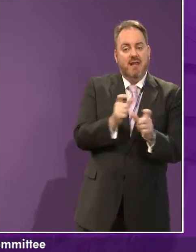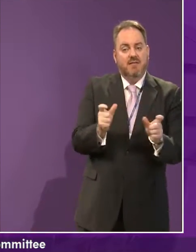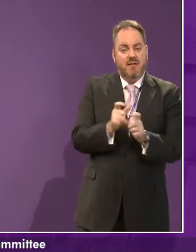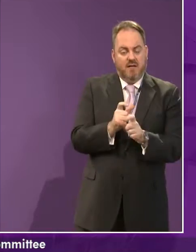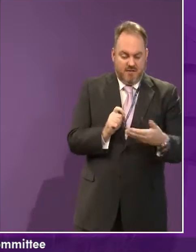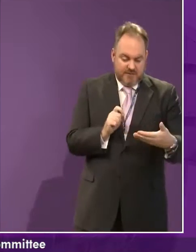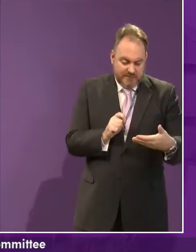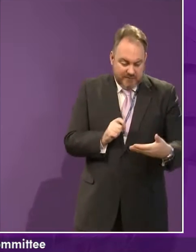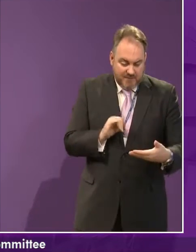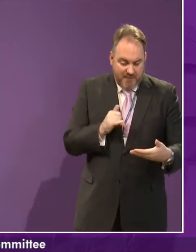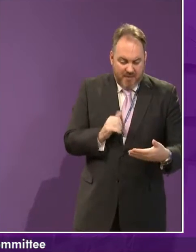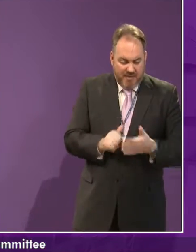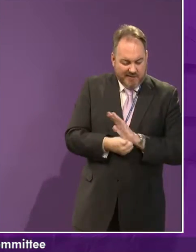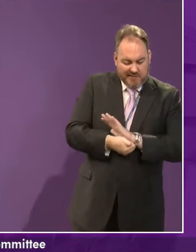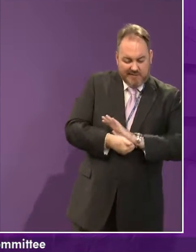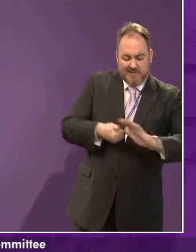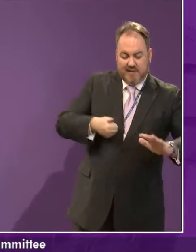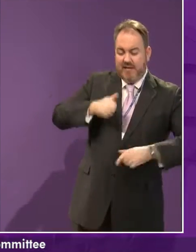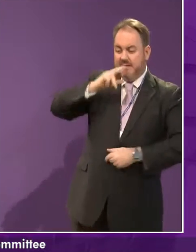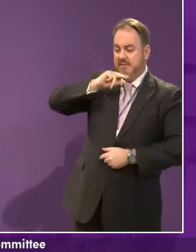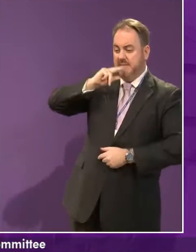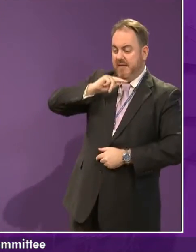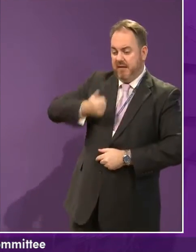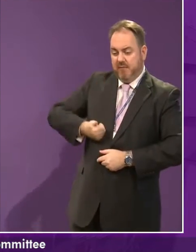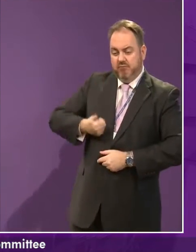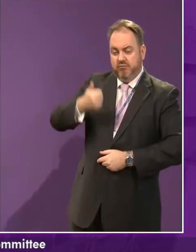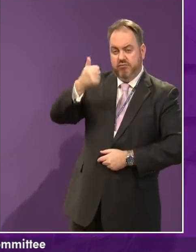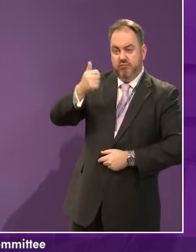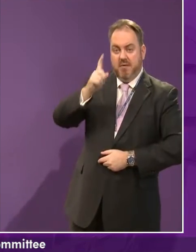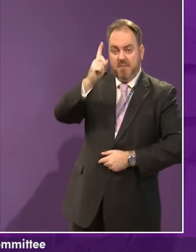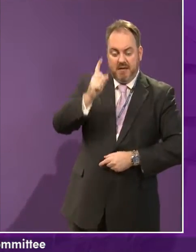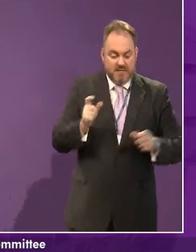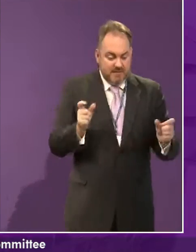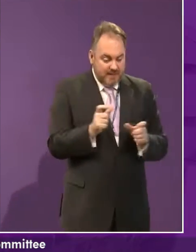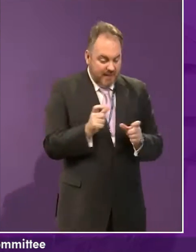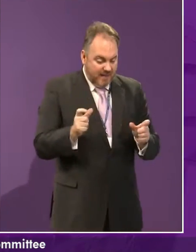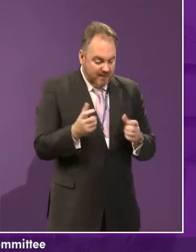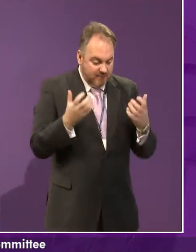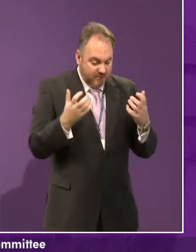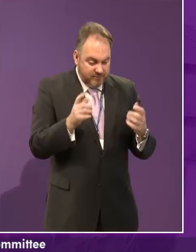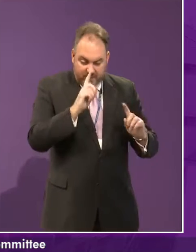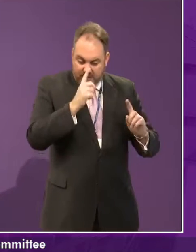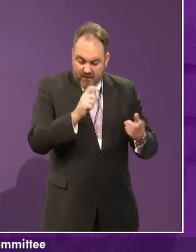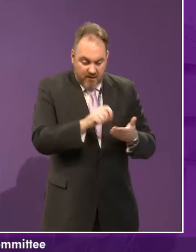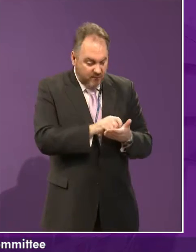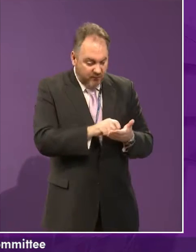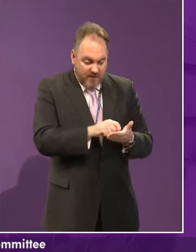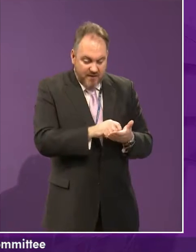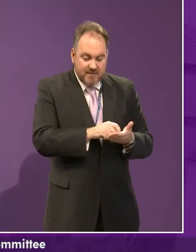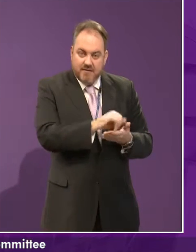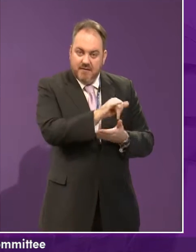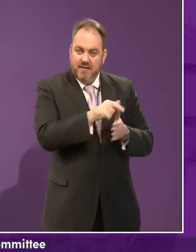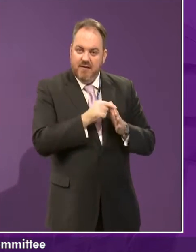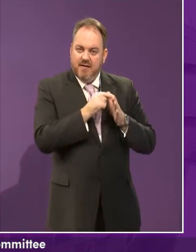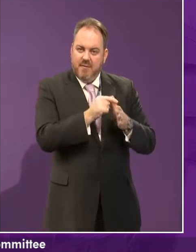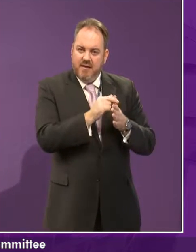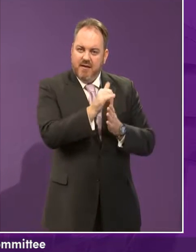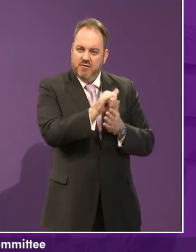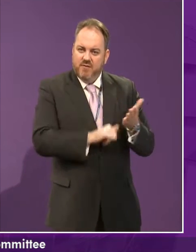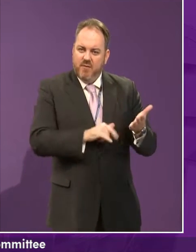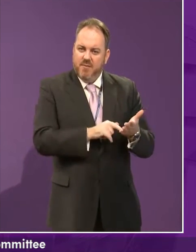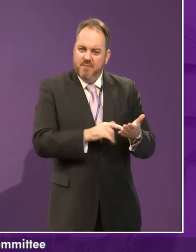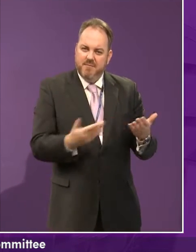very articulate at speaking, and it may make their application more successful, make them feel a bit more confident in putting the application